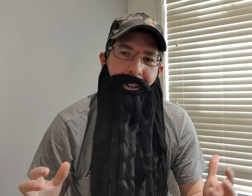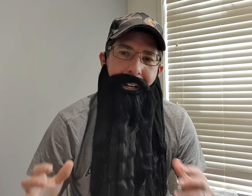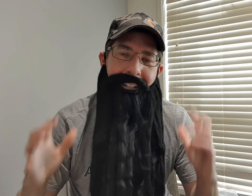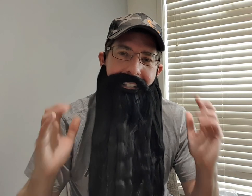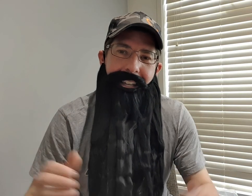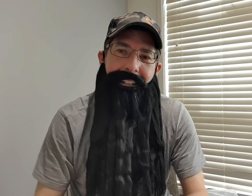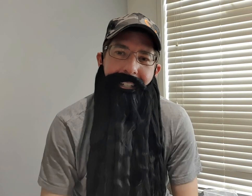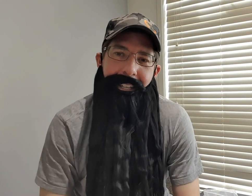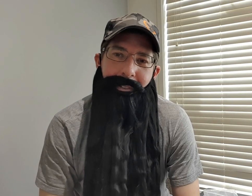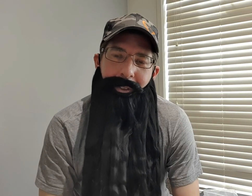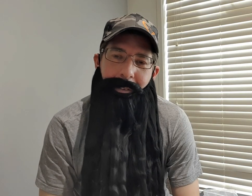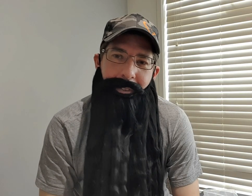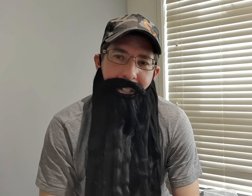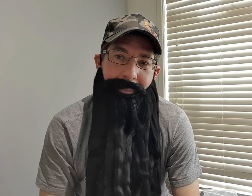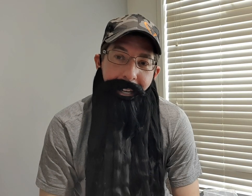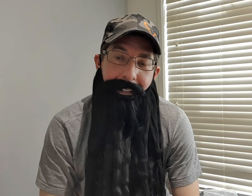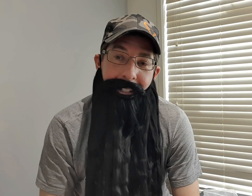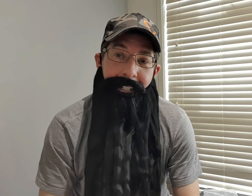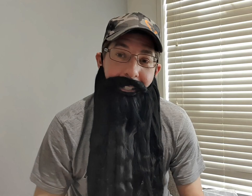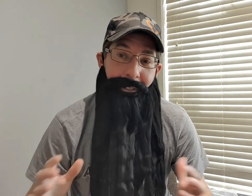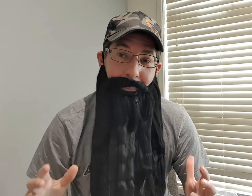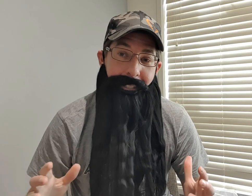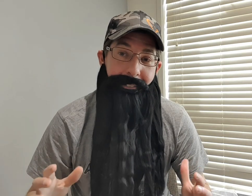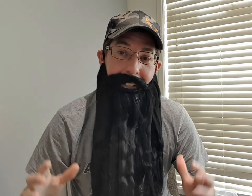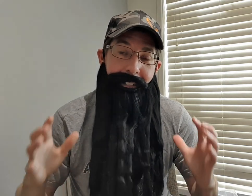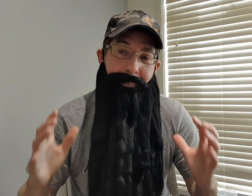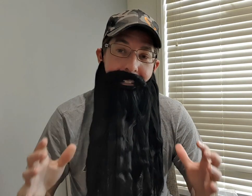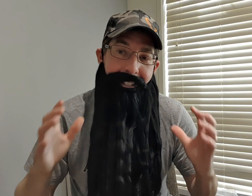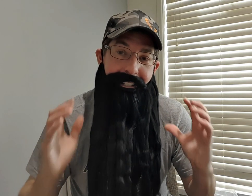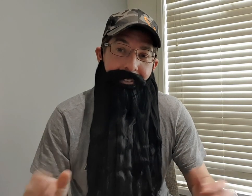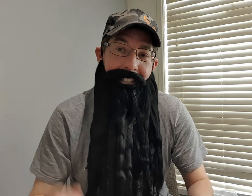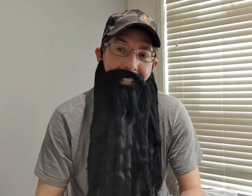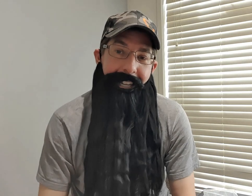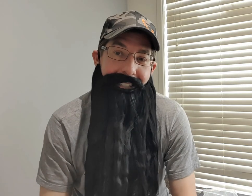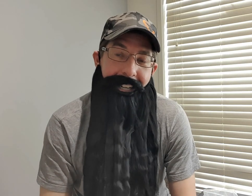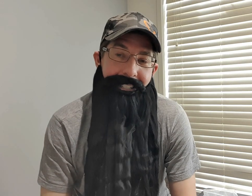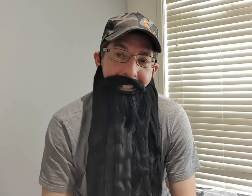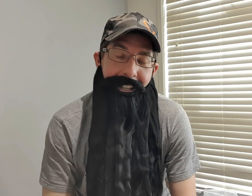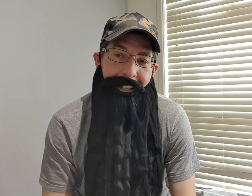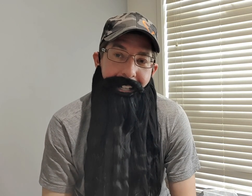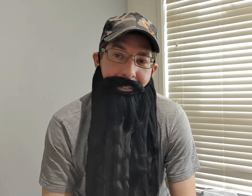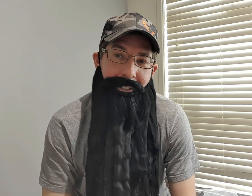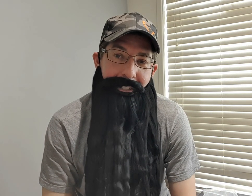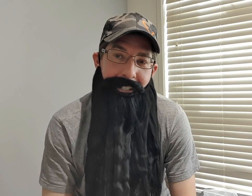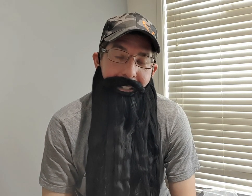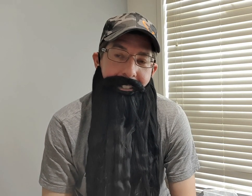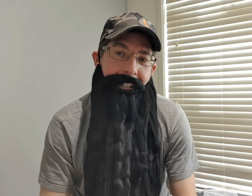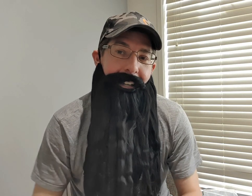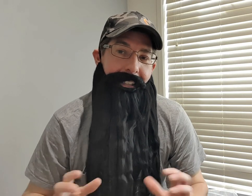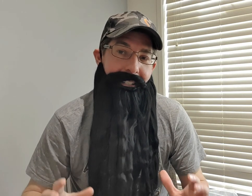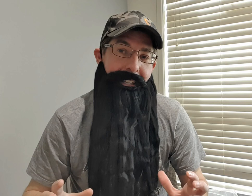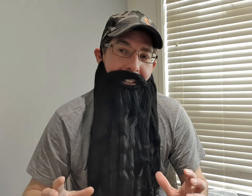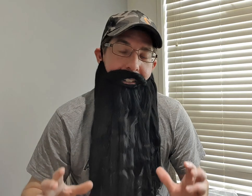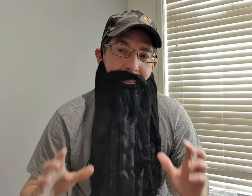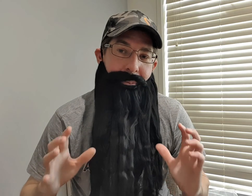G'day everyone, it's Alan here from Fishing Mad. Can you believe it's been 78 days since our last fishing session?